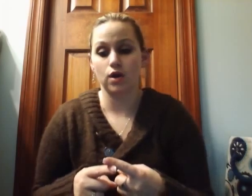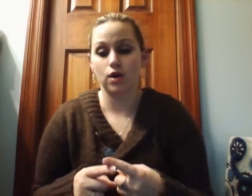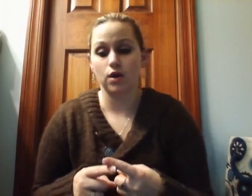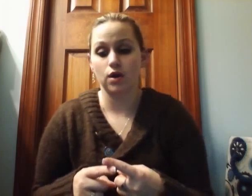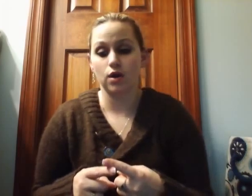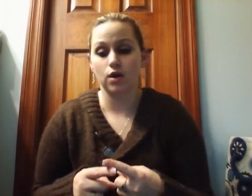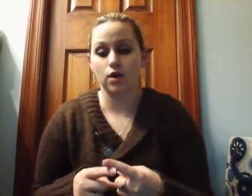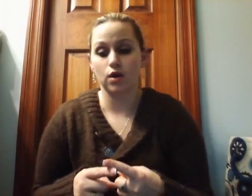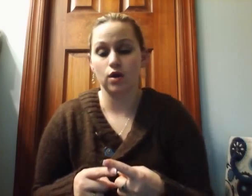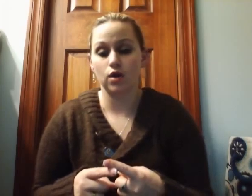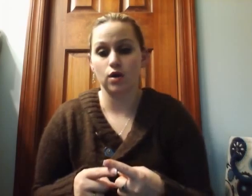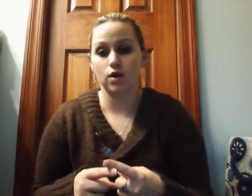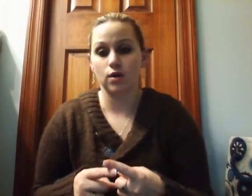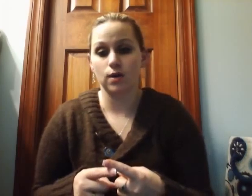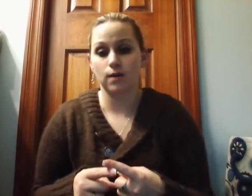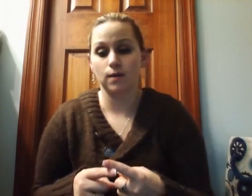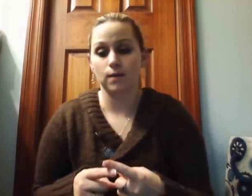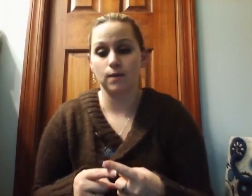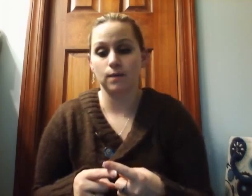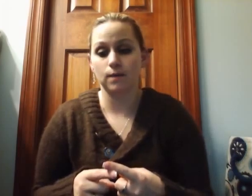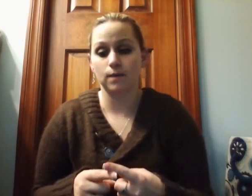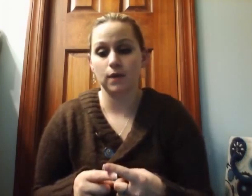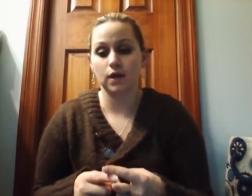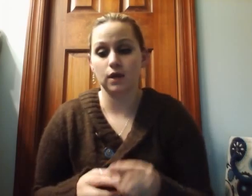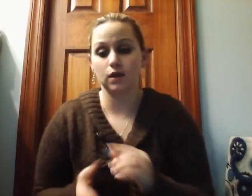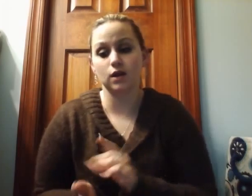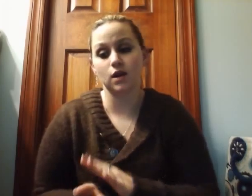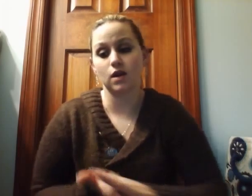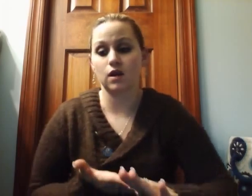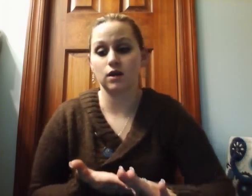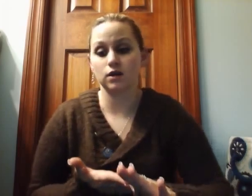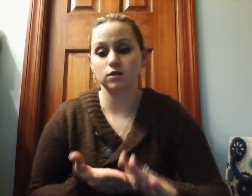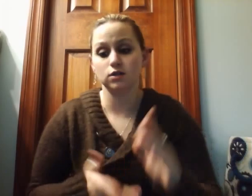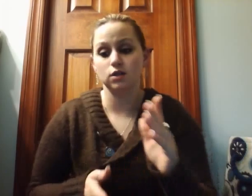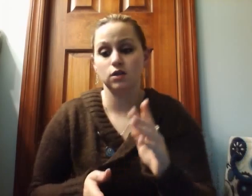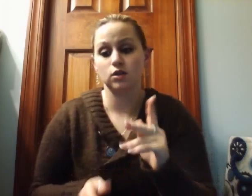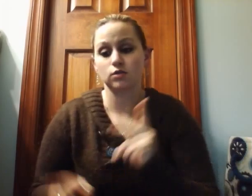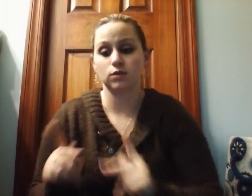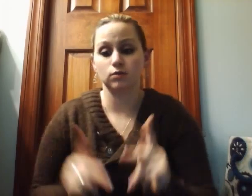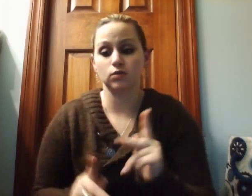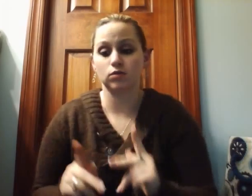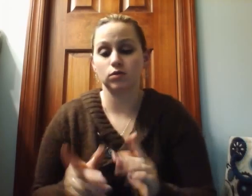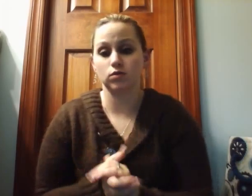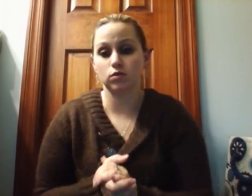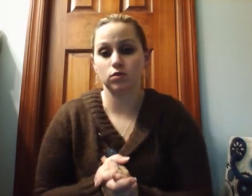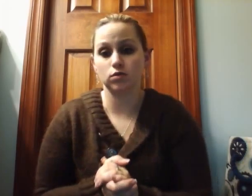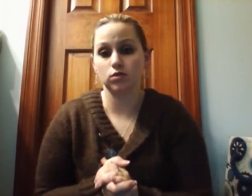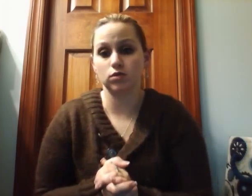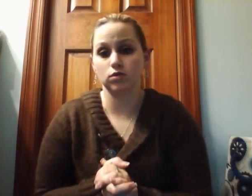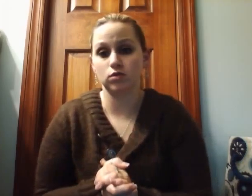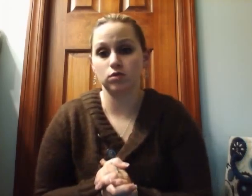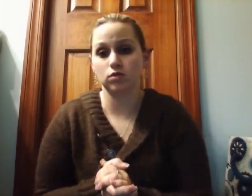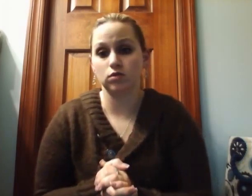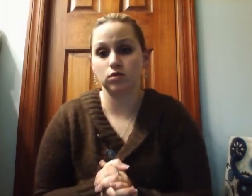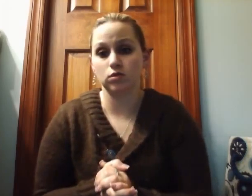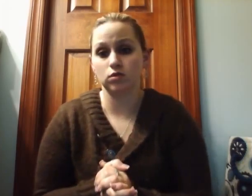abilities are. And so designing kind of a registration form or some sort of questionnaire when